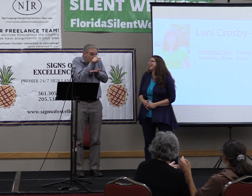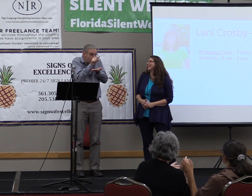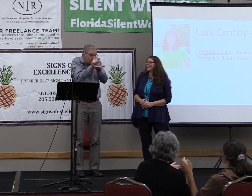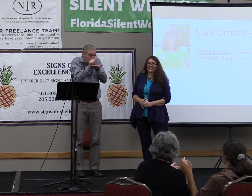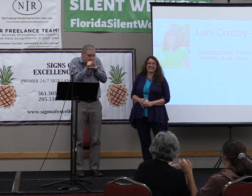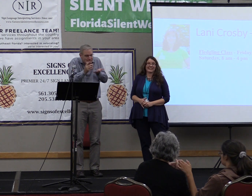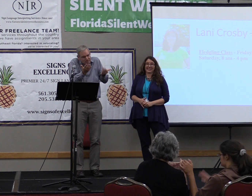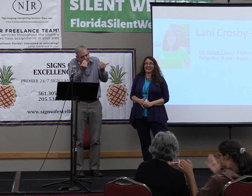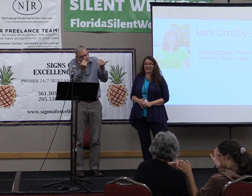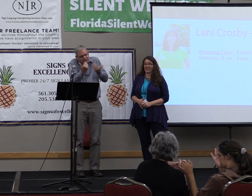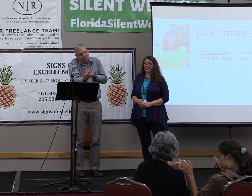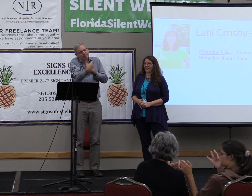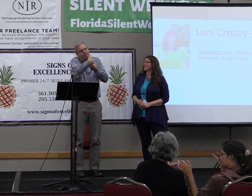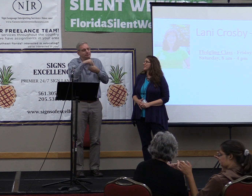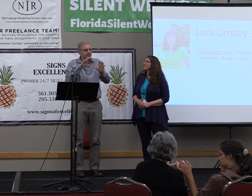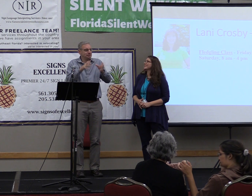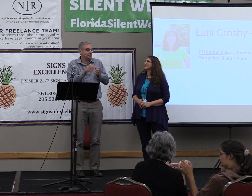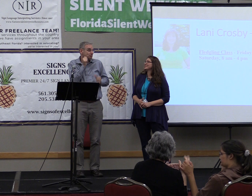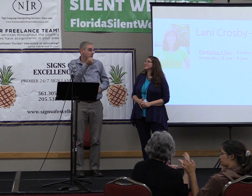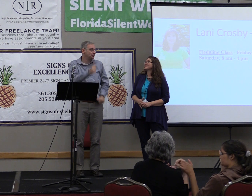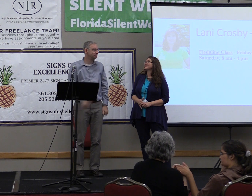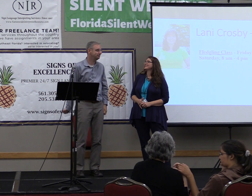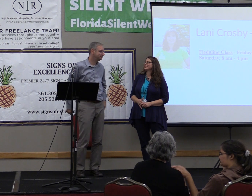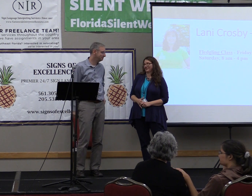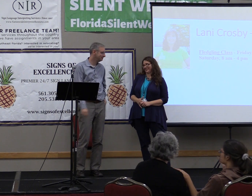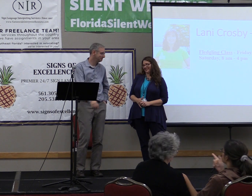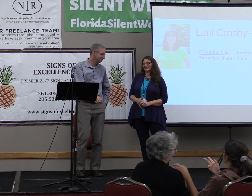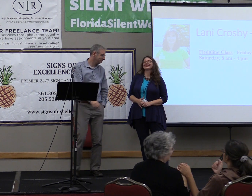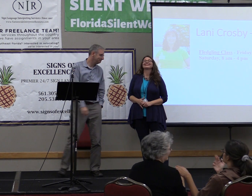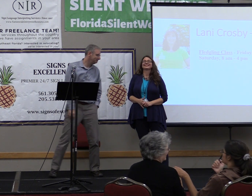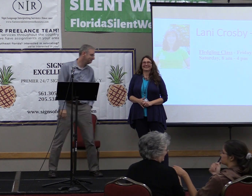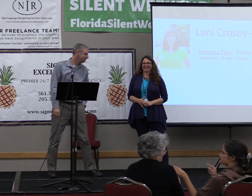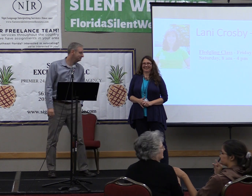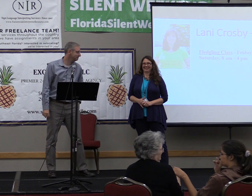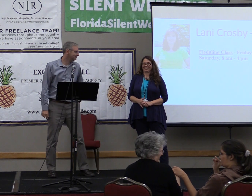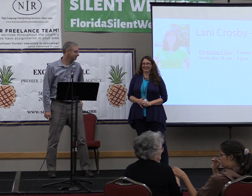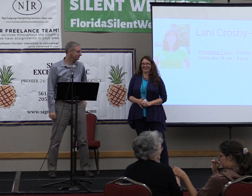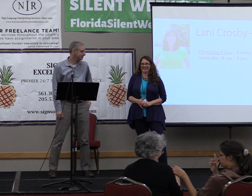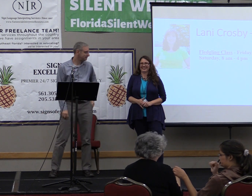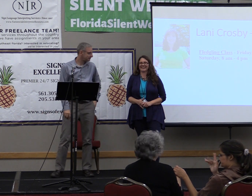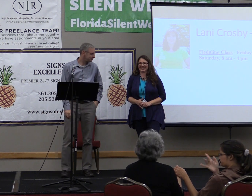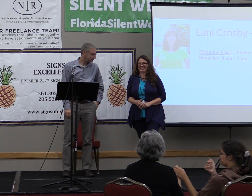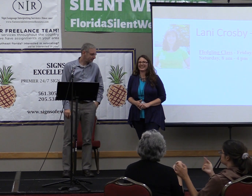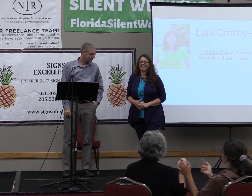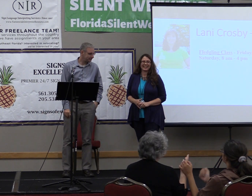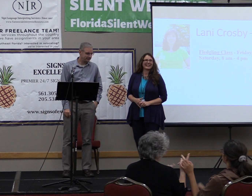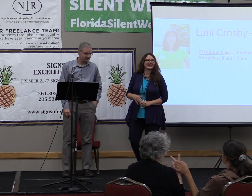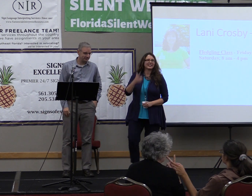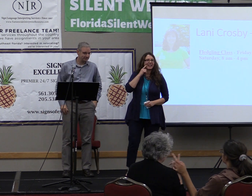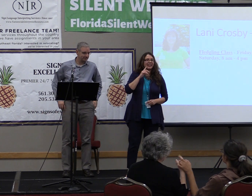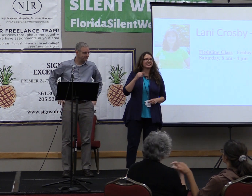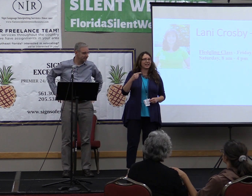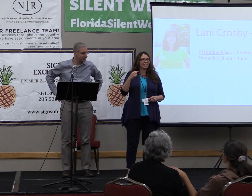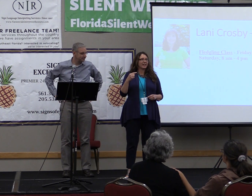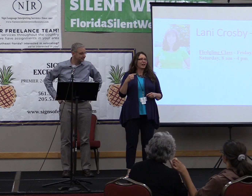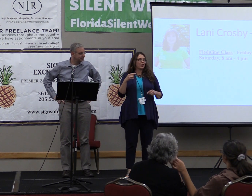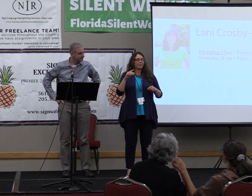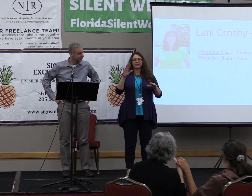So I guess we are the mama and the papa birds. So you little baby birds, come and join us tomorrow. Yes,